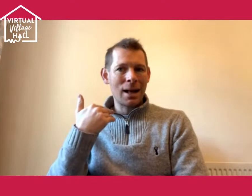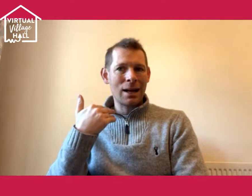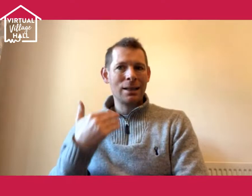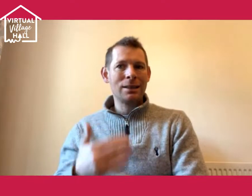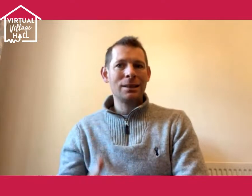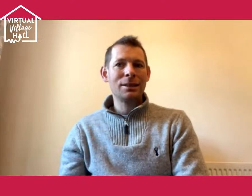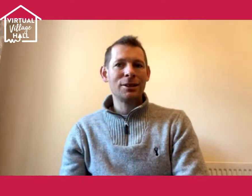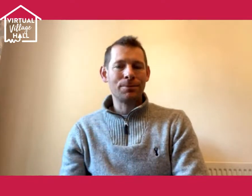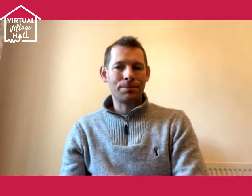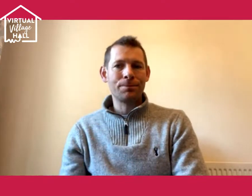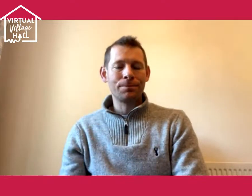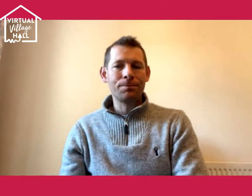and black.